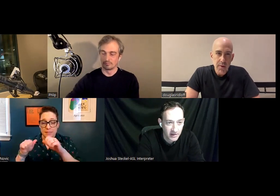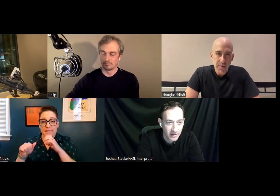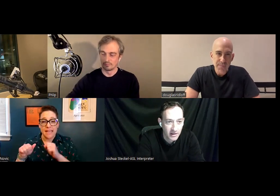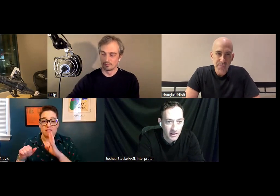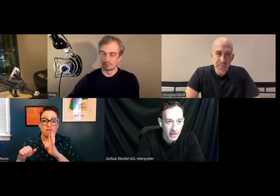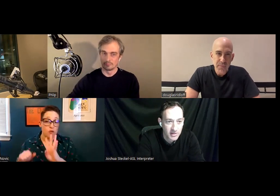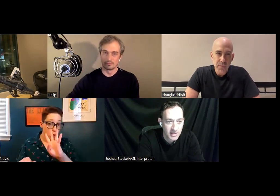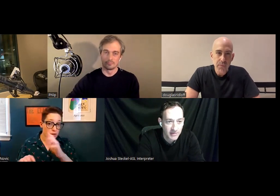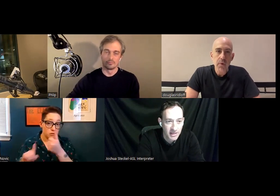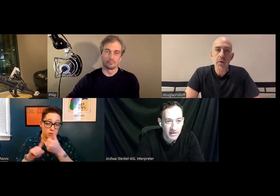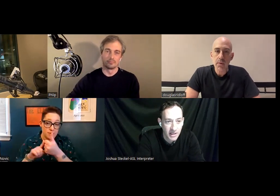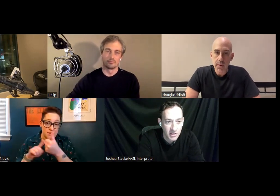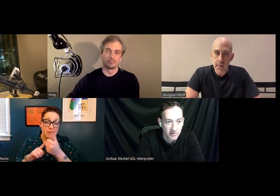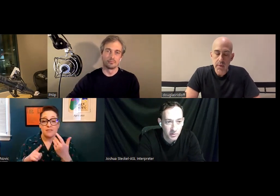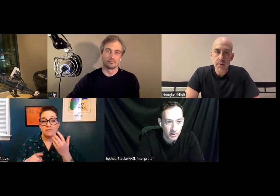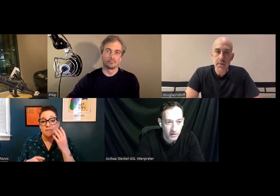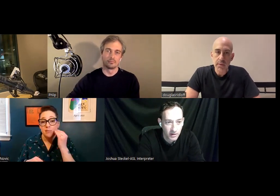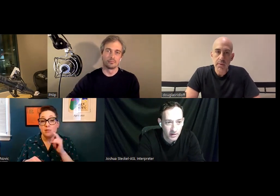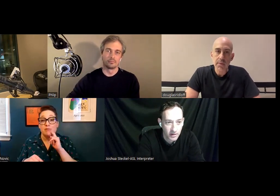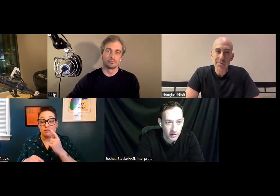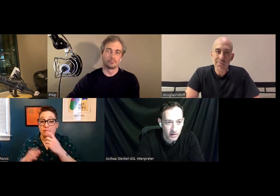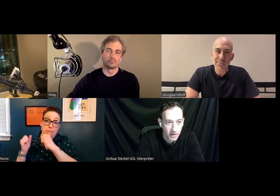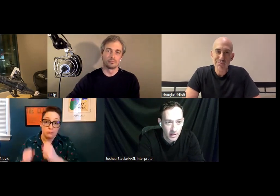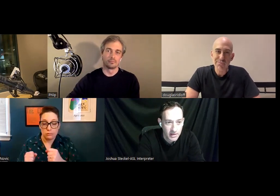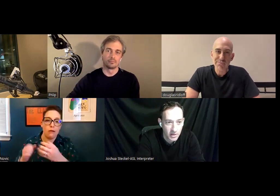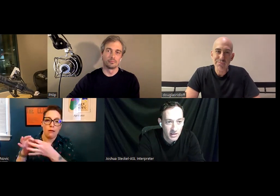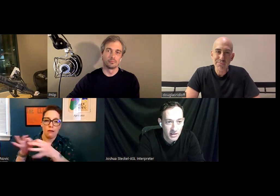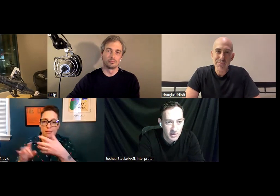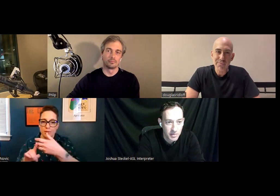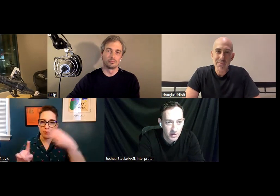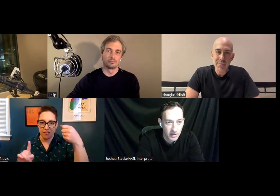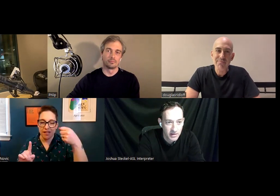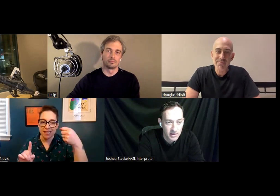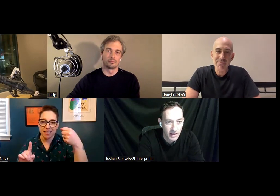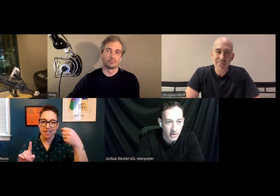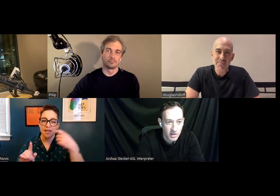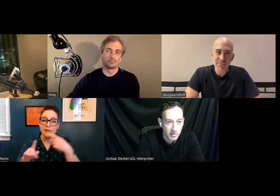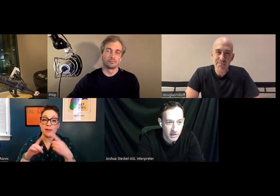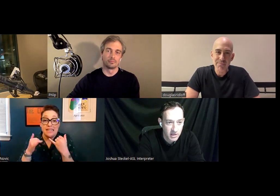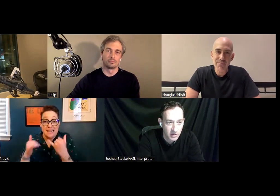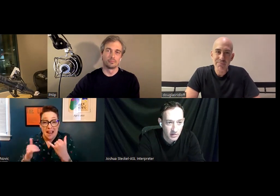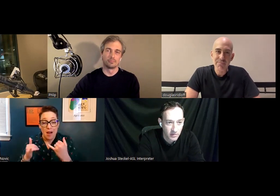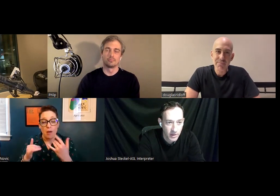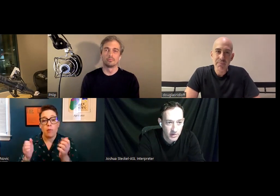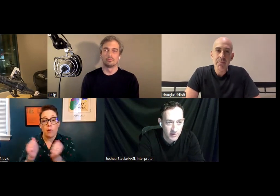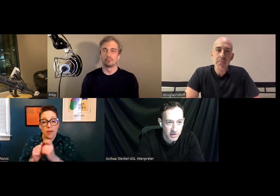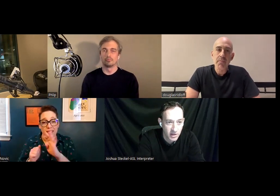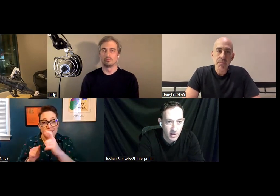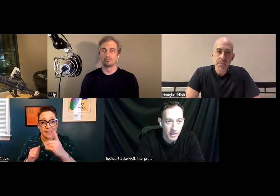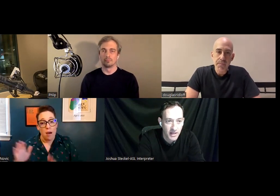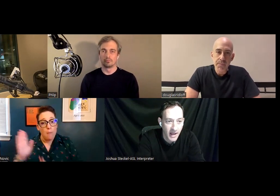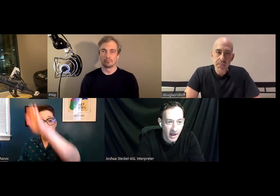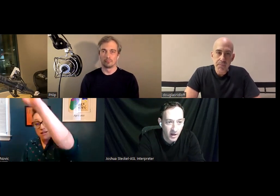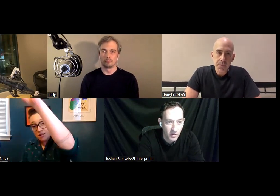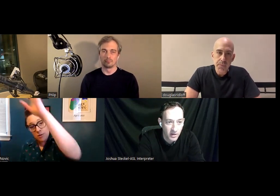son, he was adopted at the age of 4. And so he experienced language deprivation. It was very